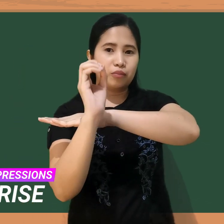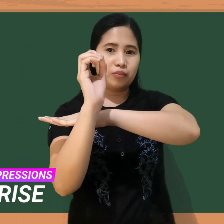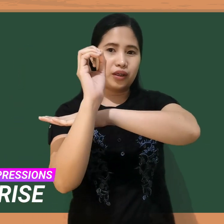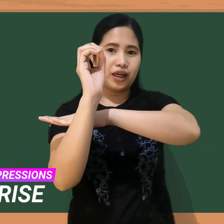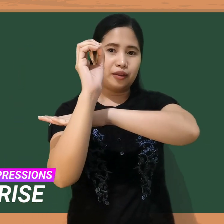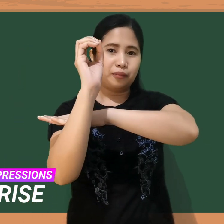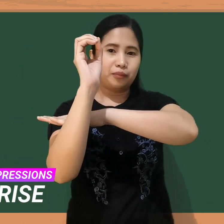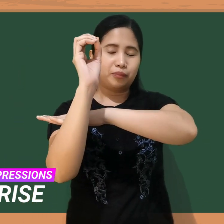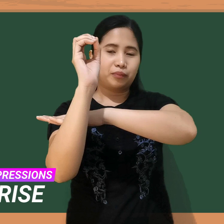Ayan.